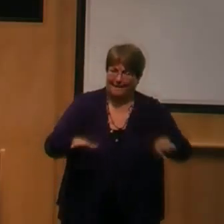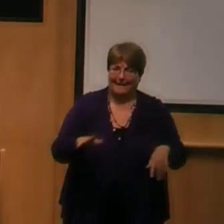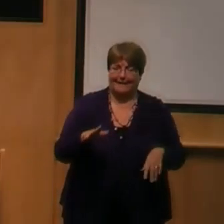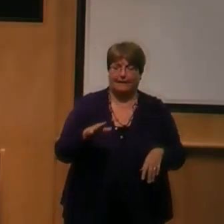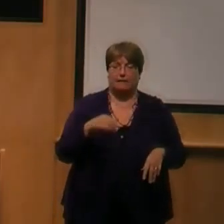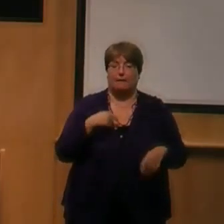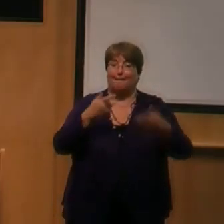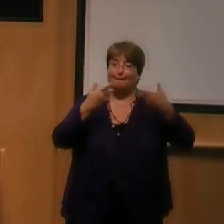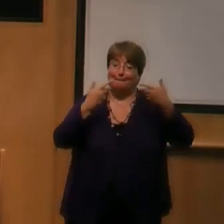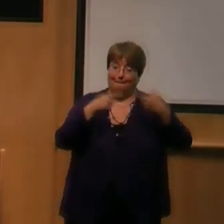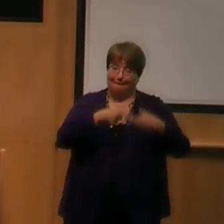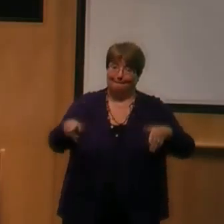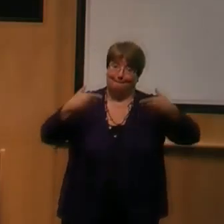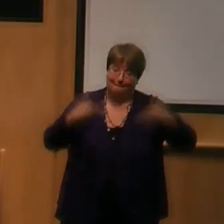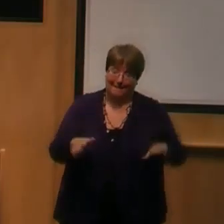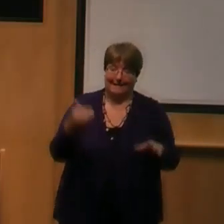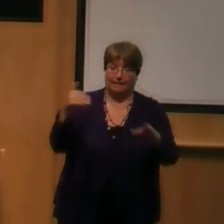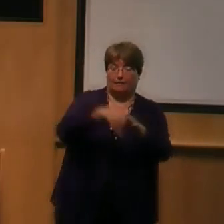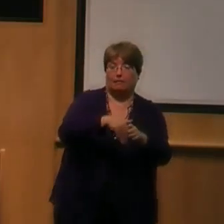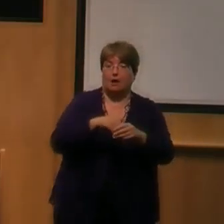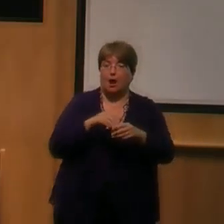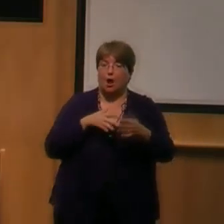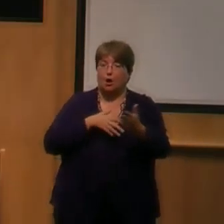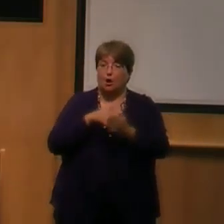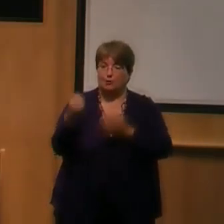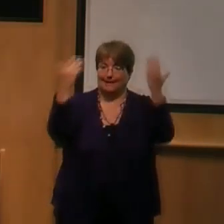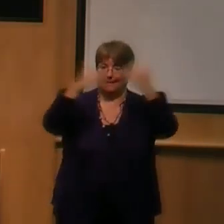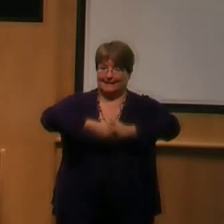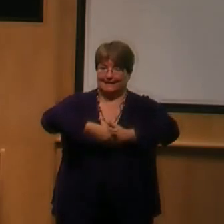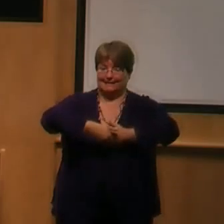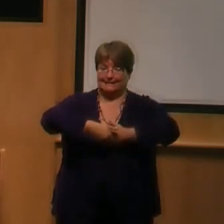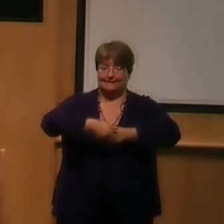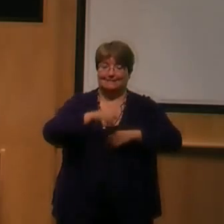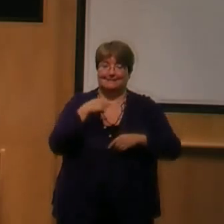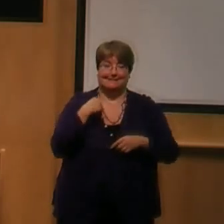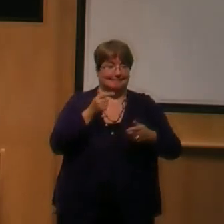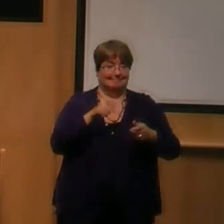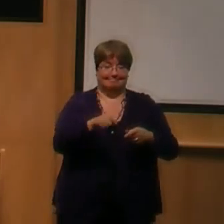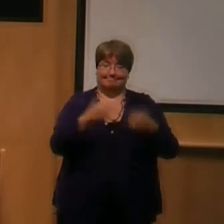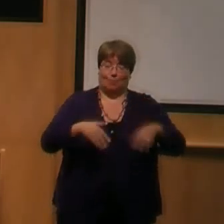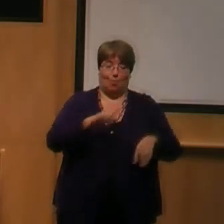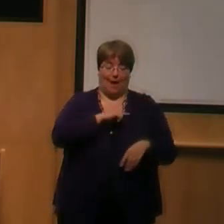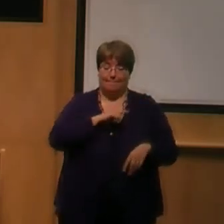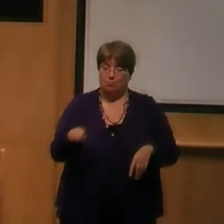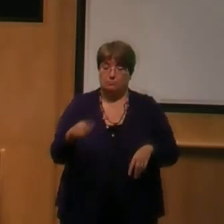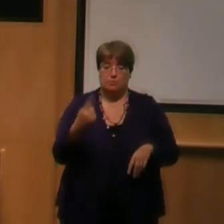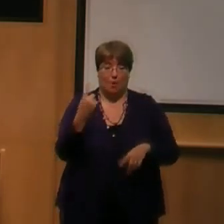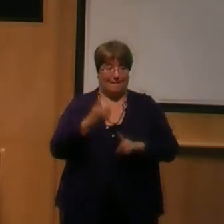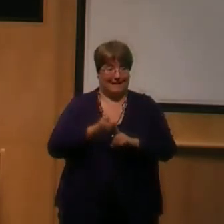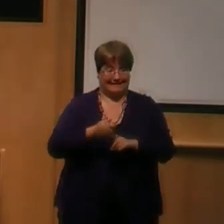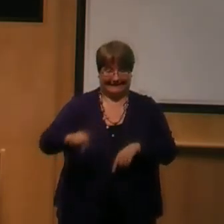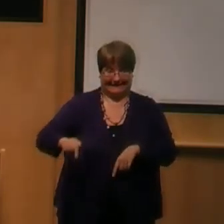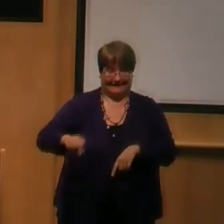These are examples of cultural events that we have had on the meetings. We have the cultural event. We have